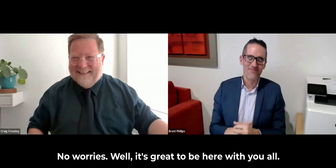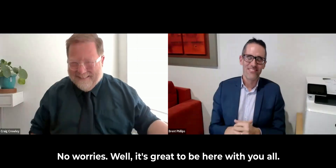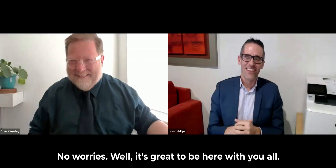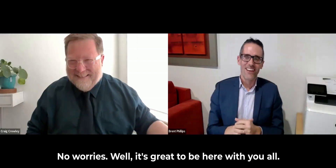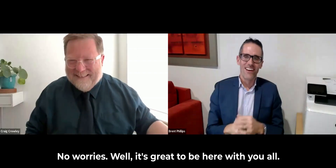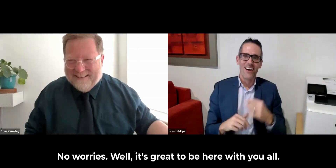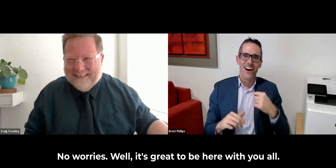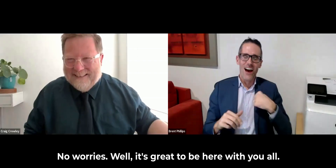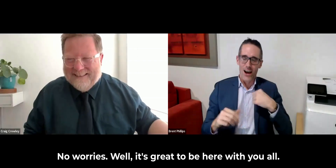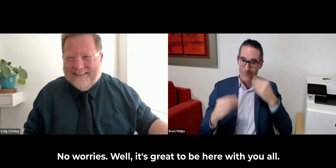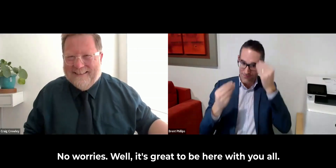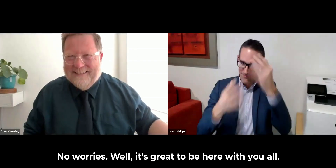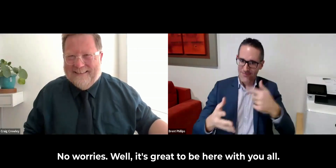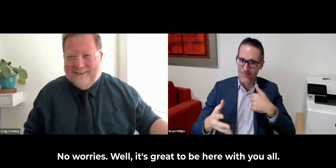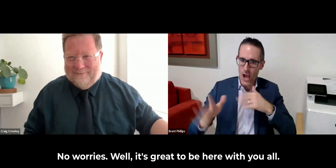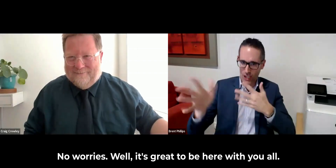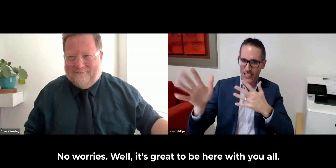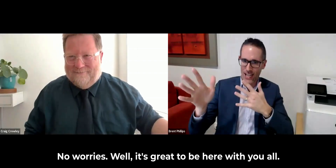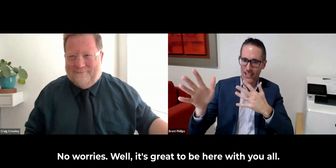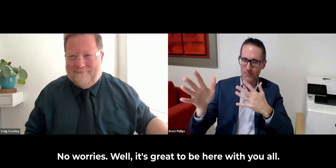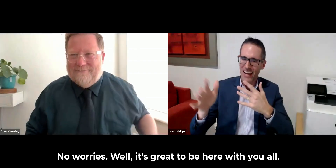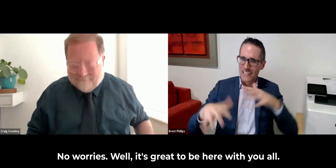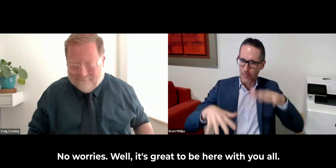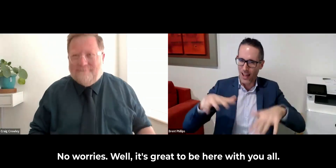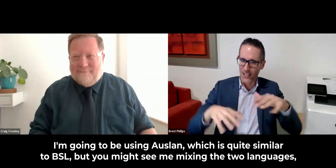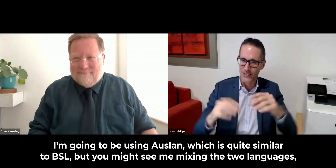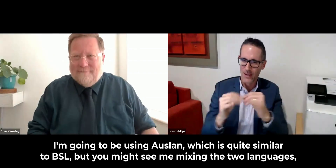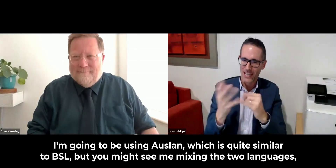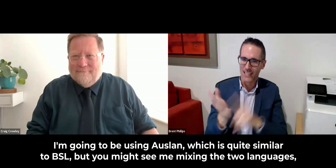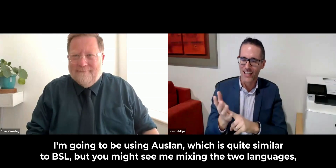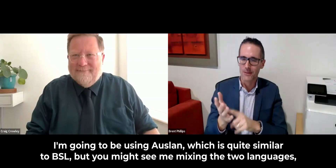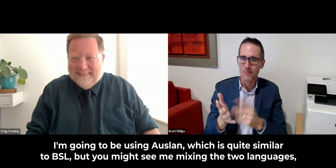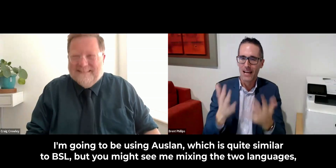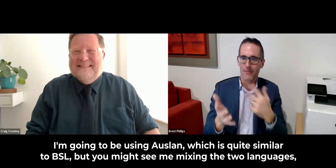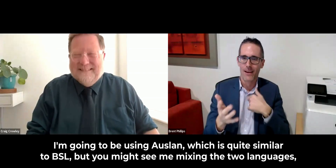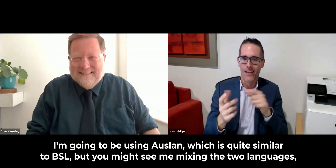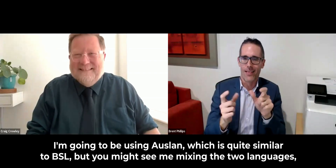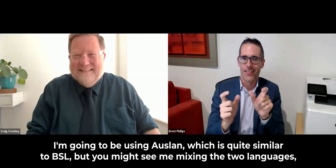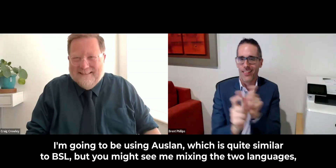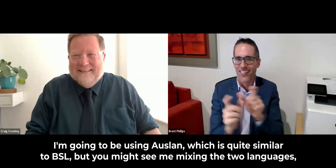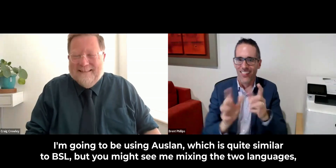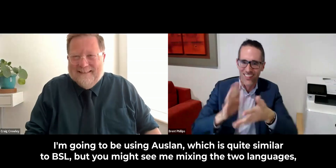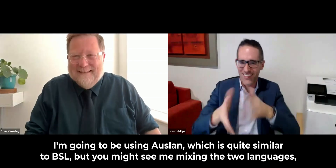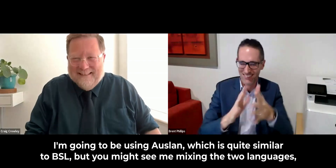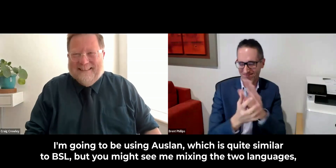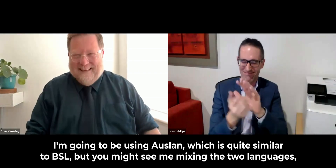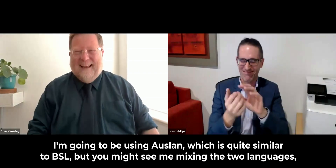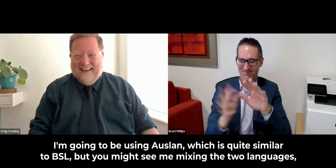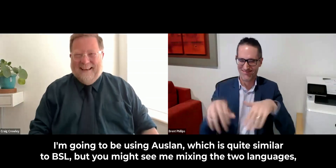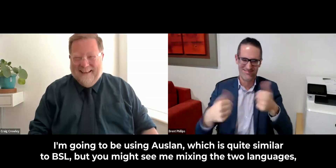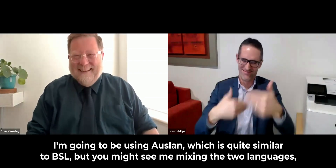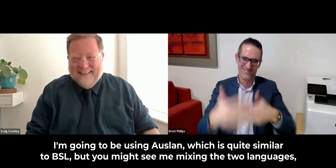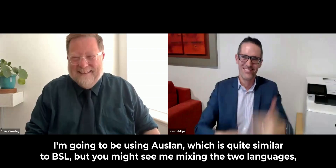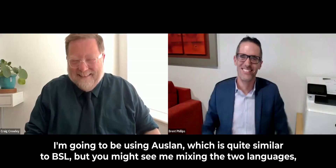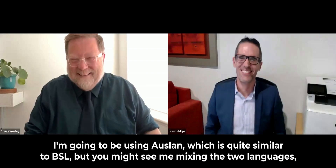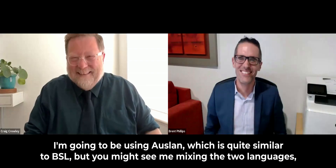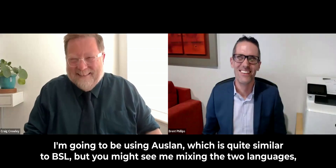No worries. Well, it's great to be here with you all. I'm going to be using Auslan, which is quite similar to BSL, but you might see me mixing the